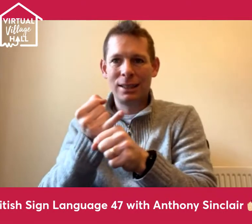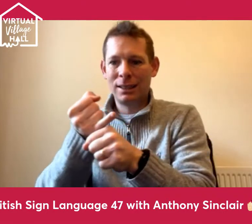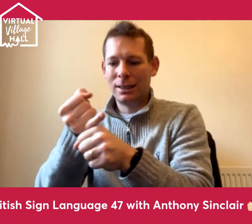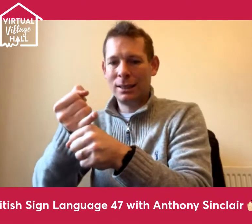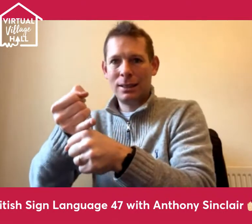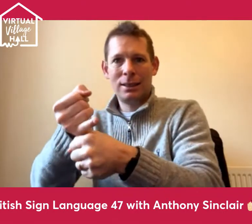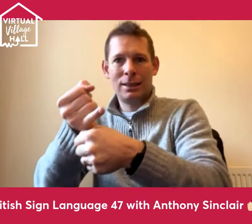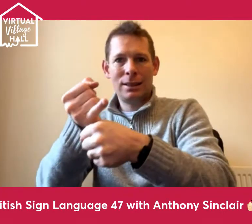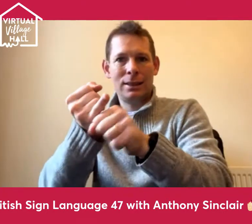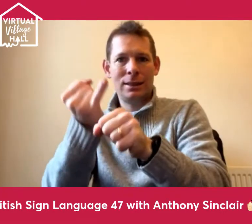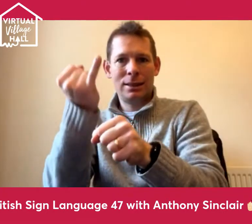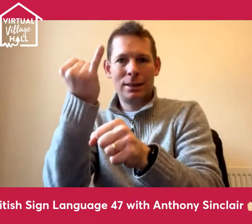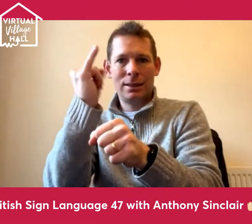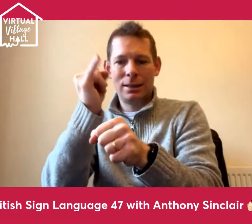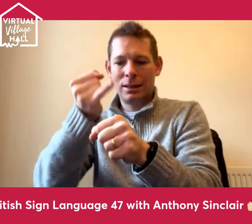grey.